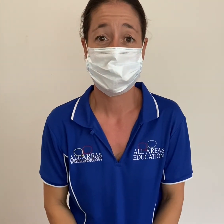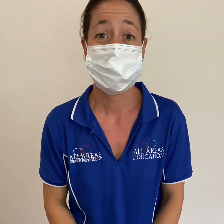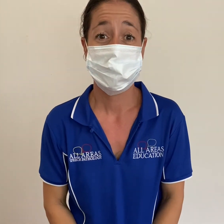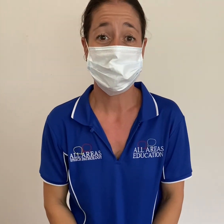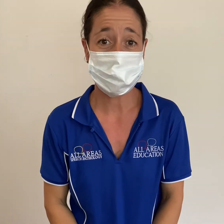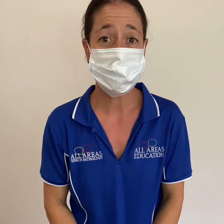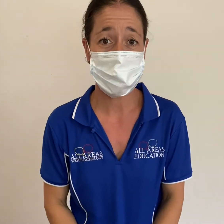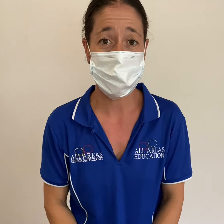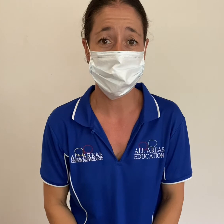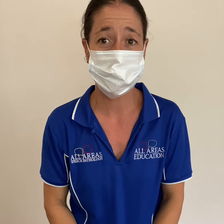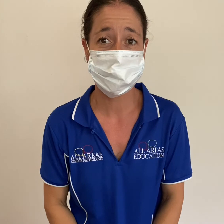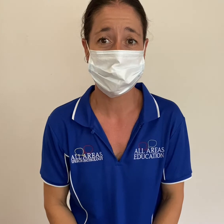Sit down.